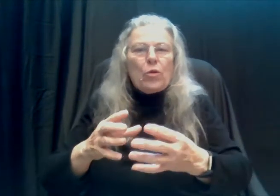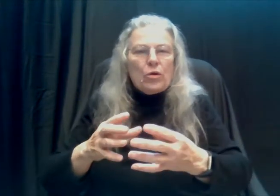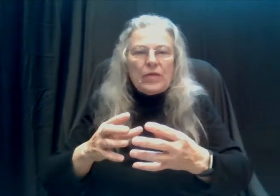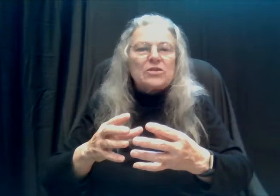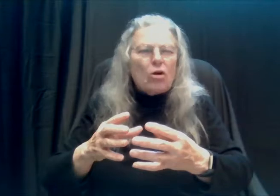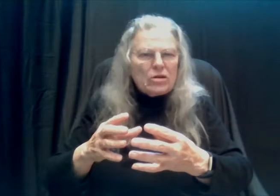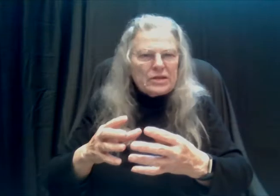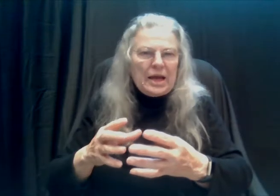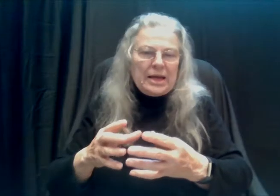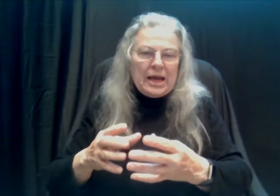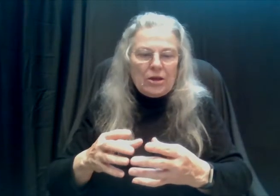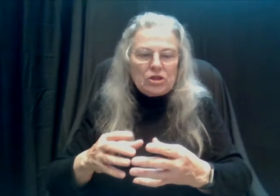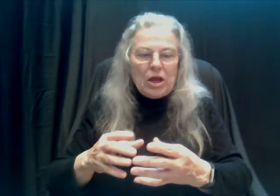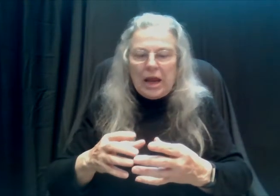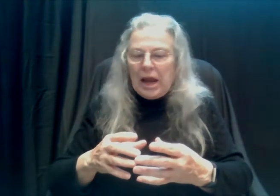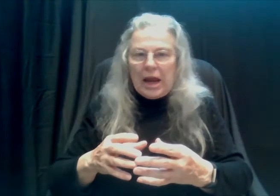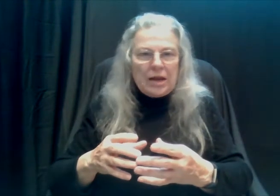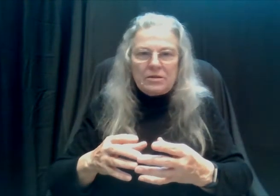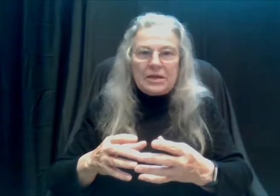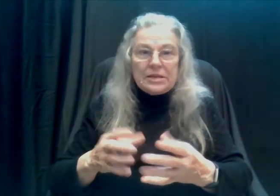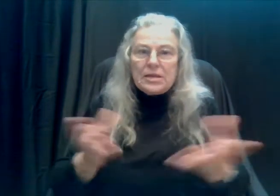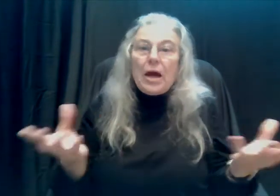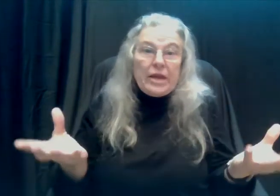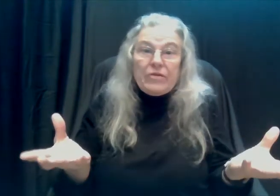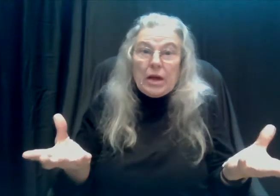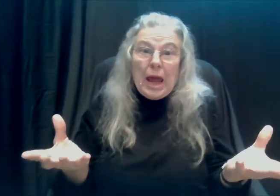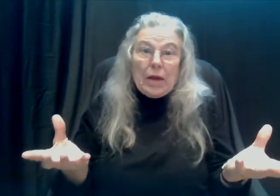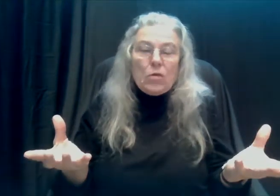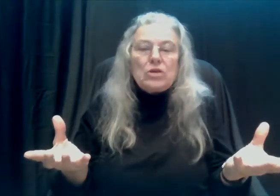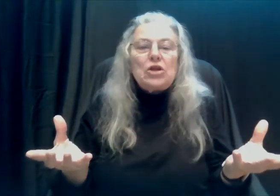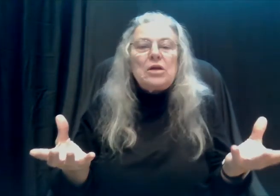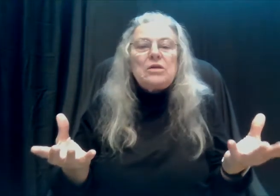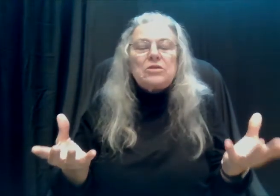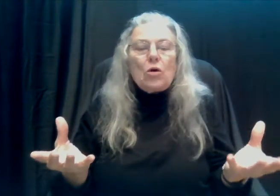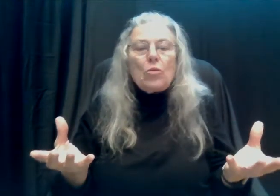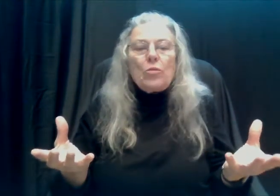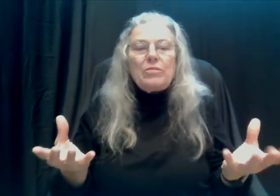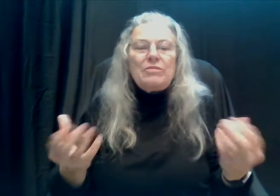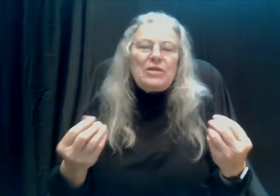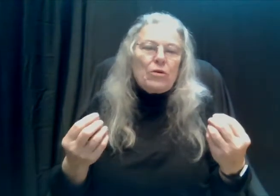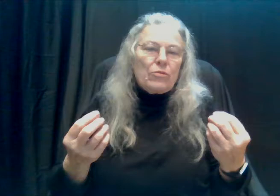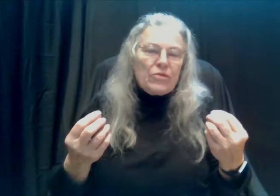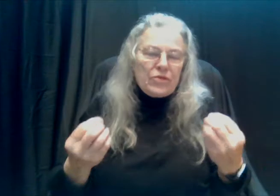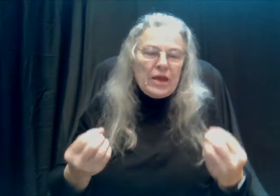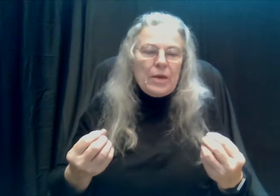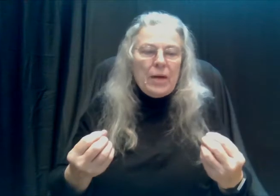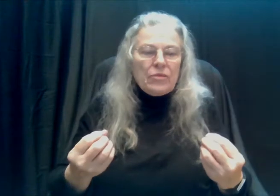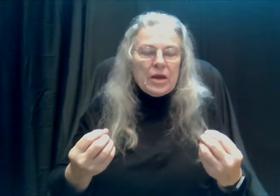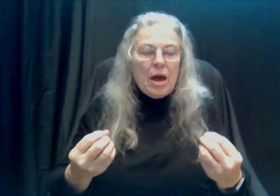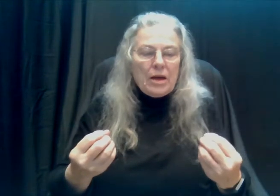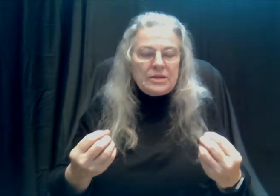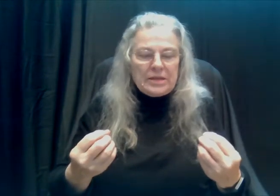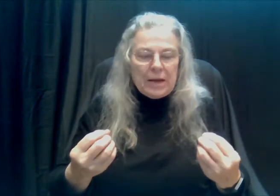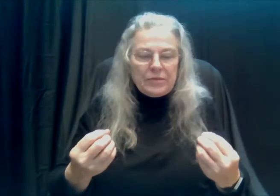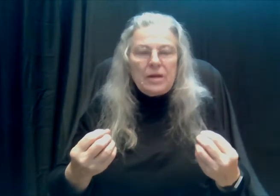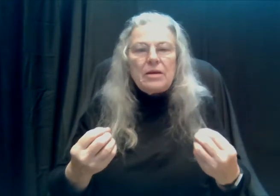That's called signed English, and it's not even a language. So, think about the concept,